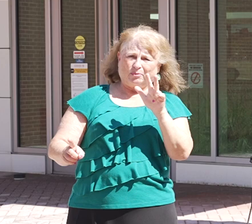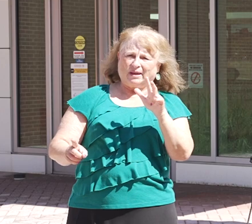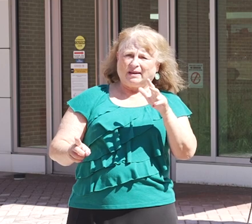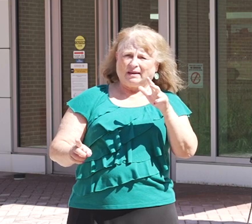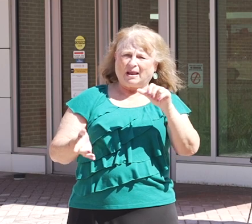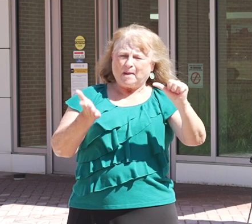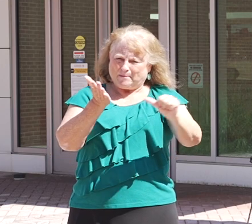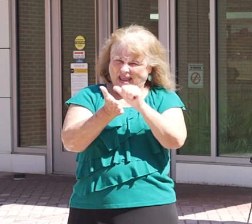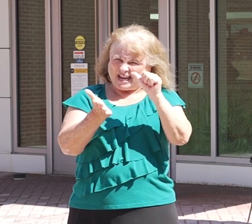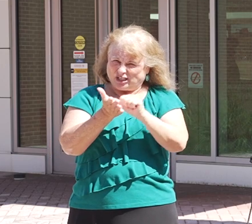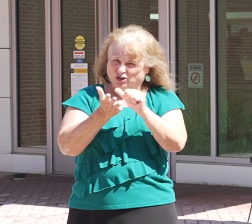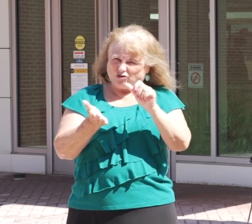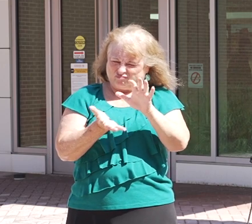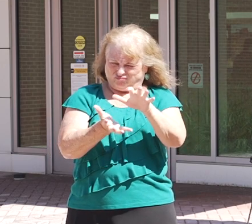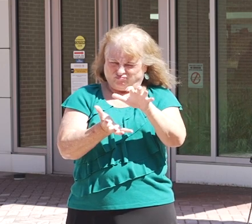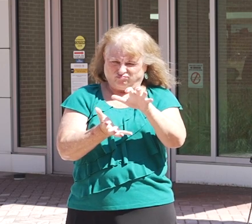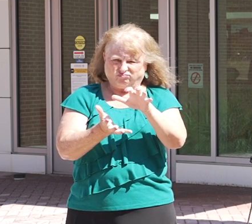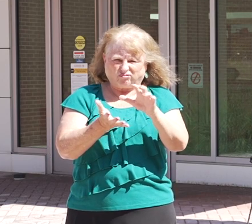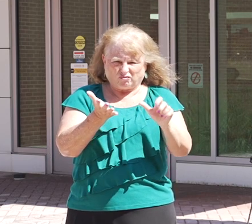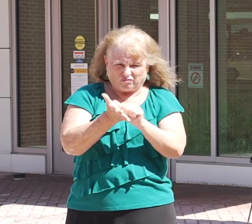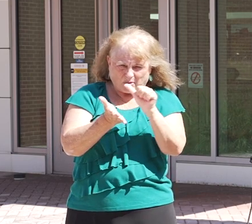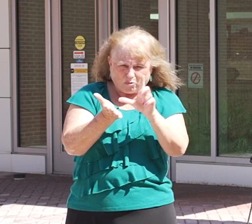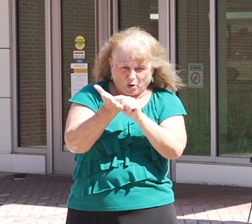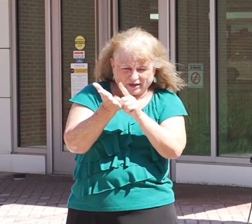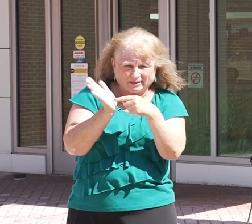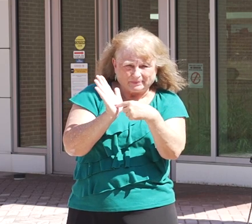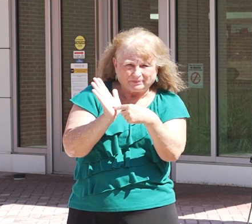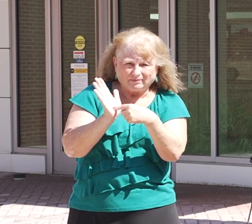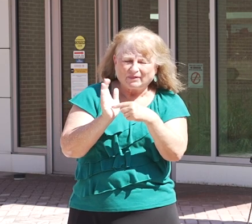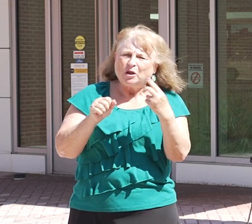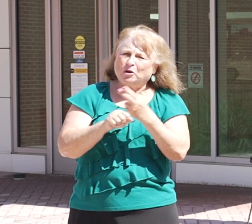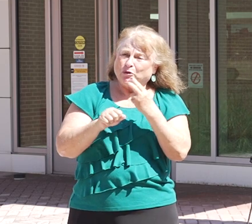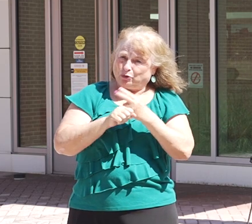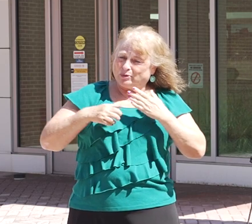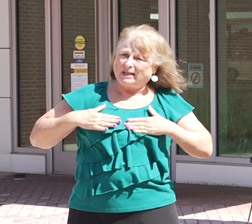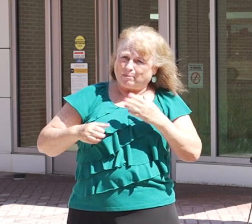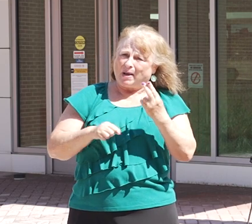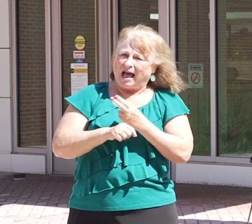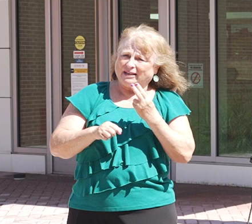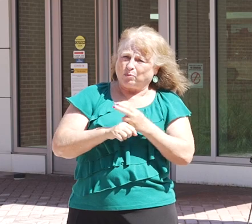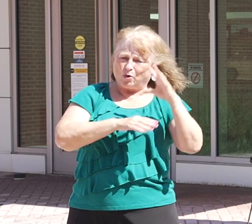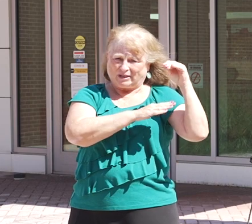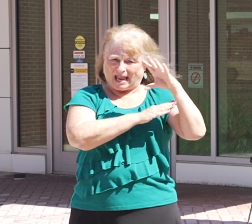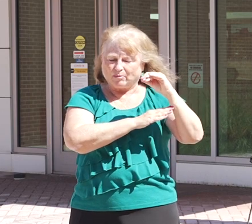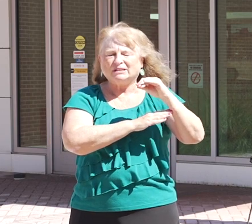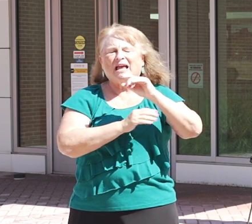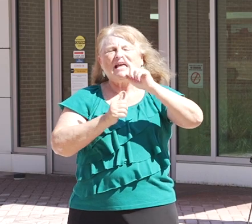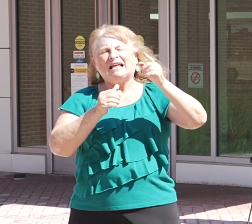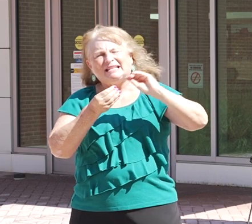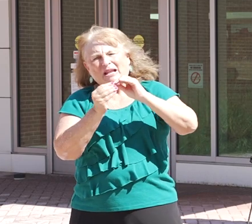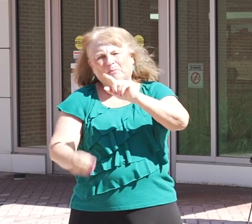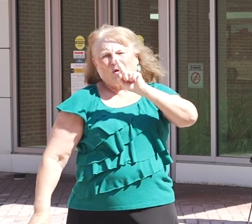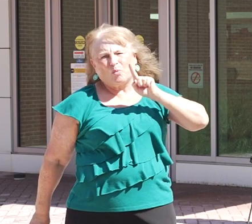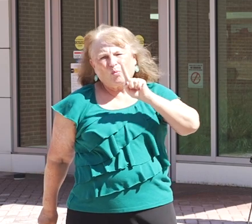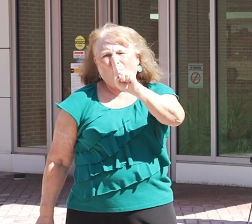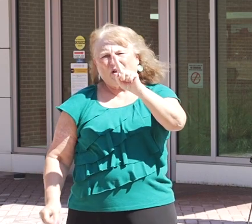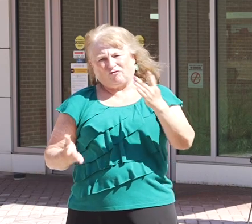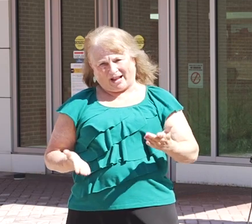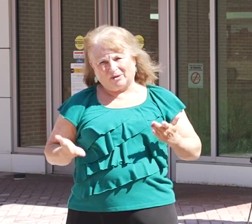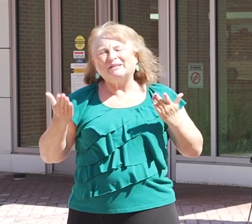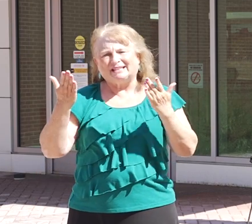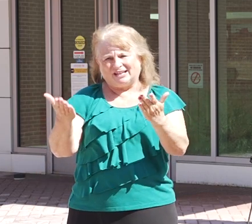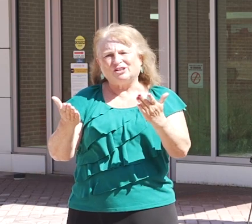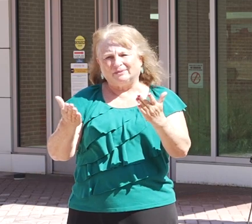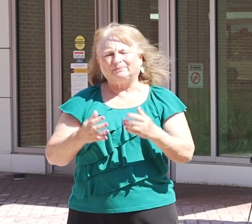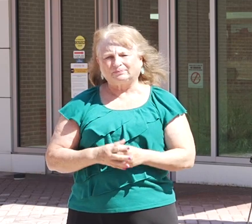173-page report, the usage of body-worn cameras was the number one recommendation.